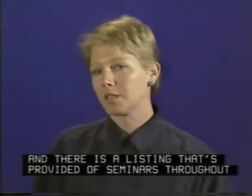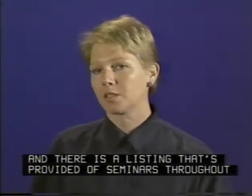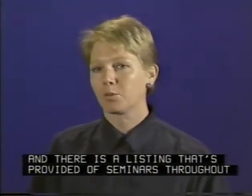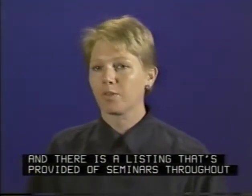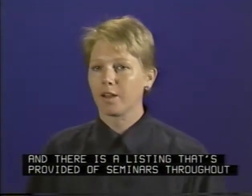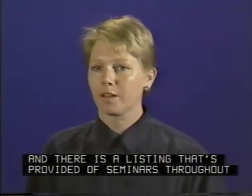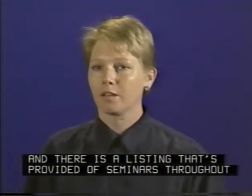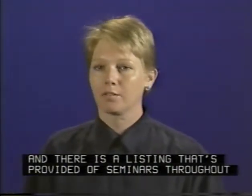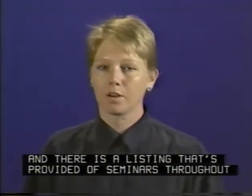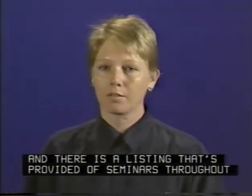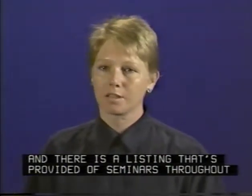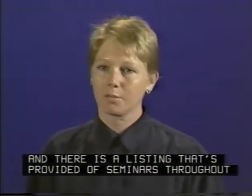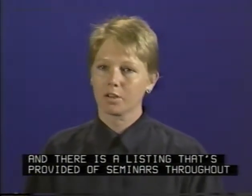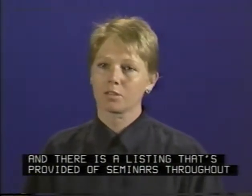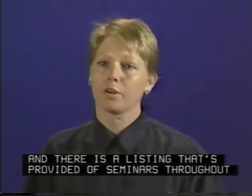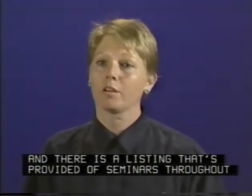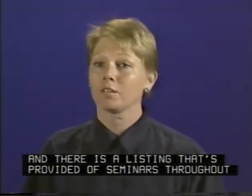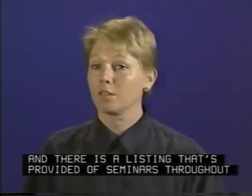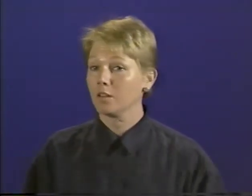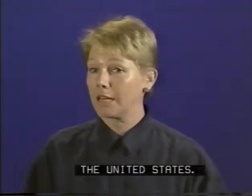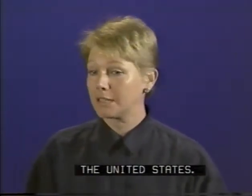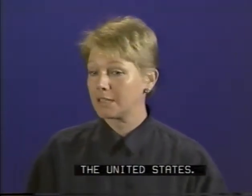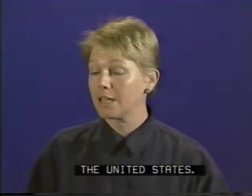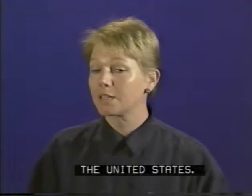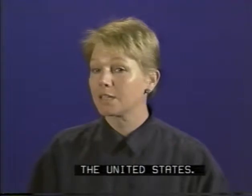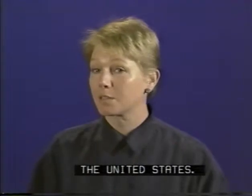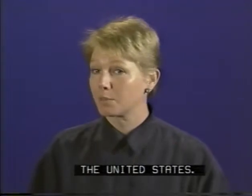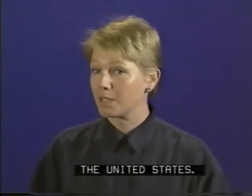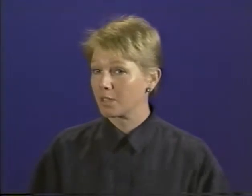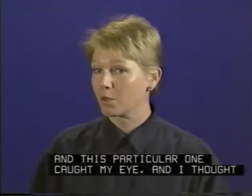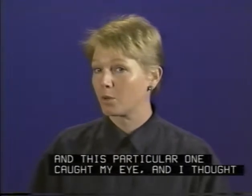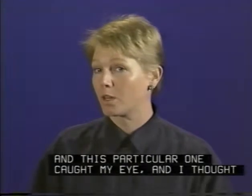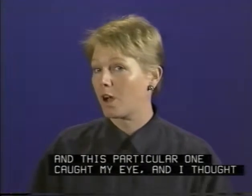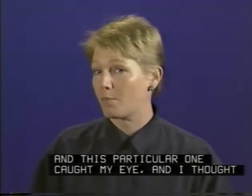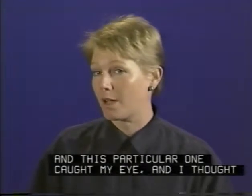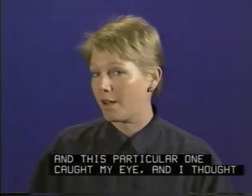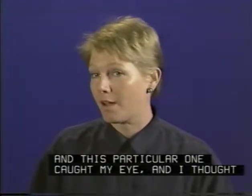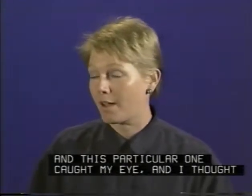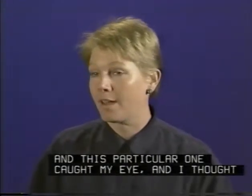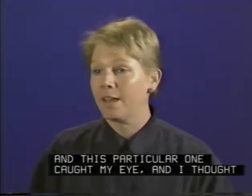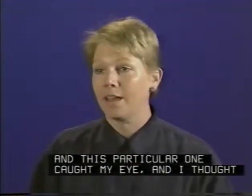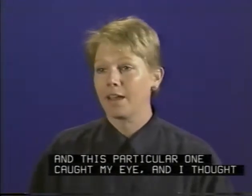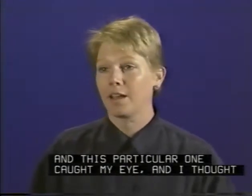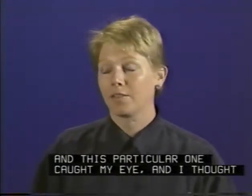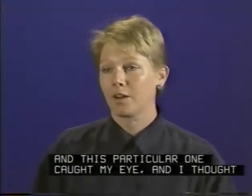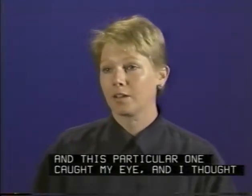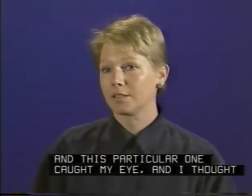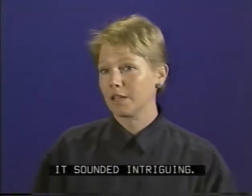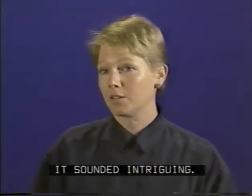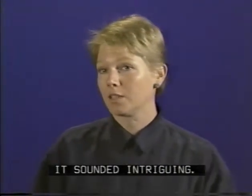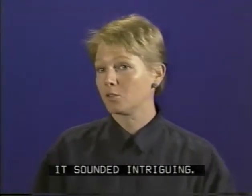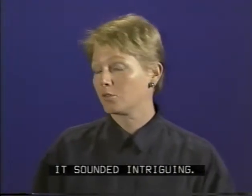that's provided of seminars throughout the United States, and this particular one caught my eye, and I thought it sounded